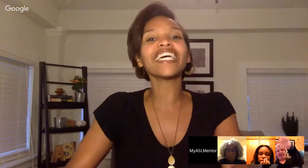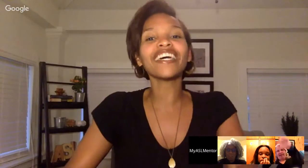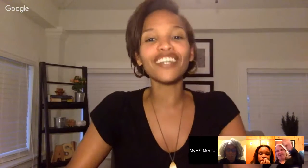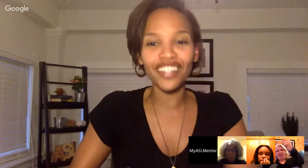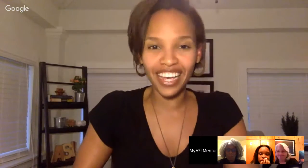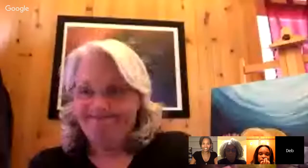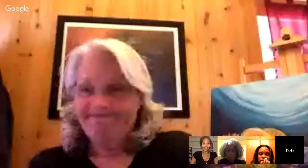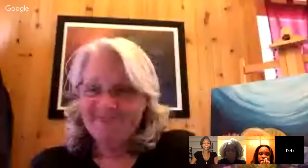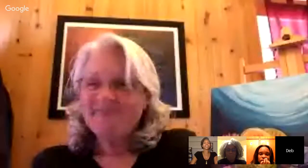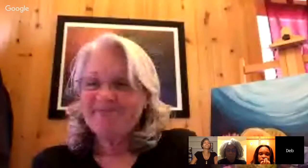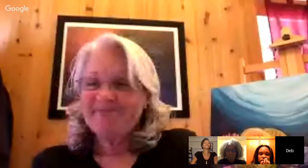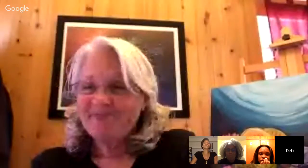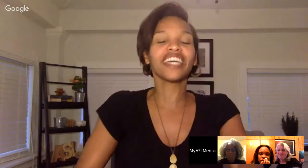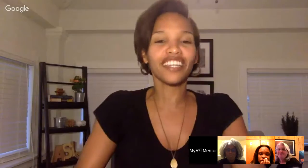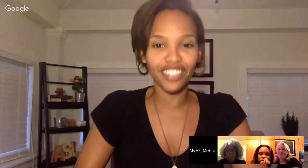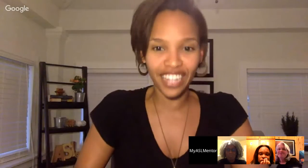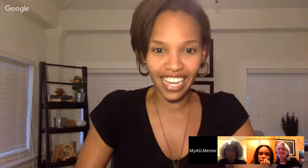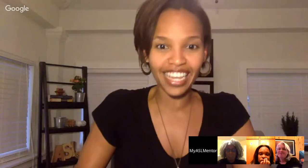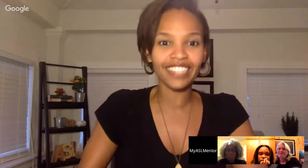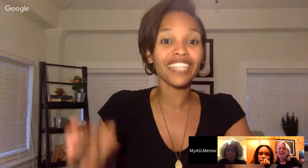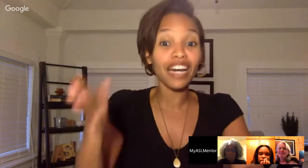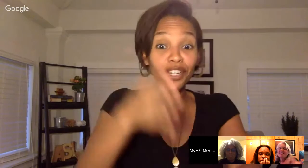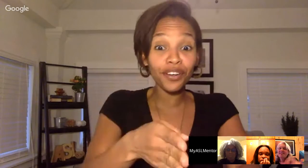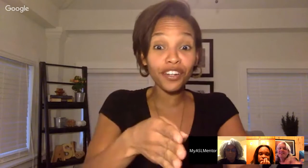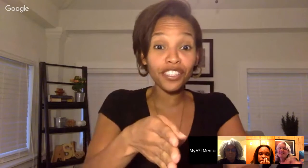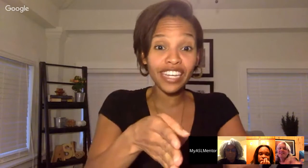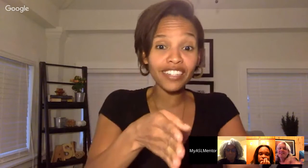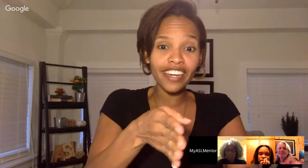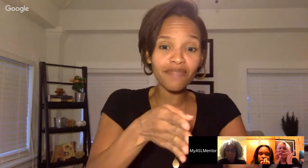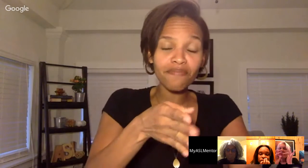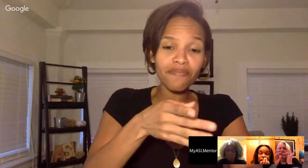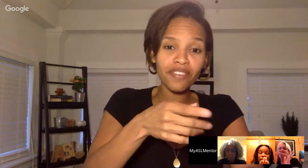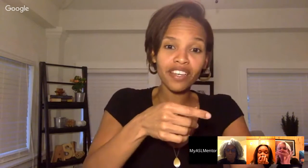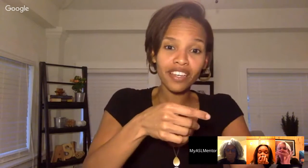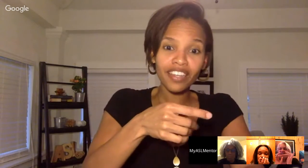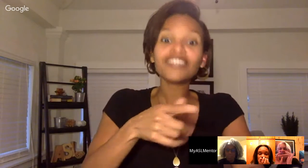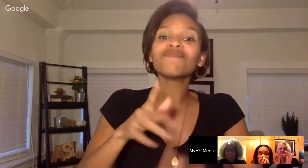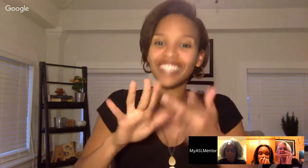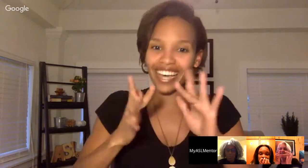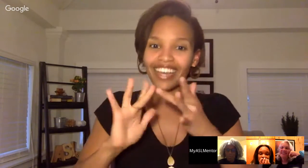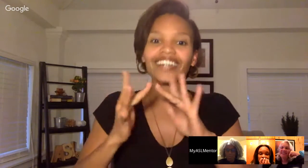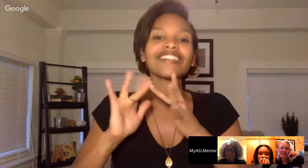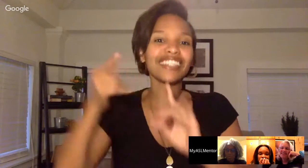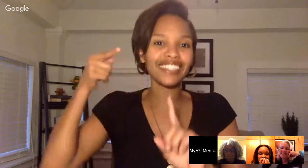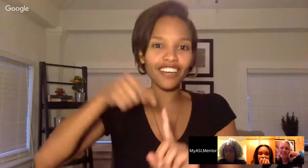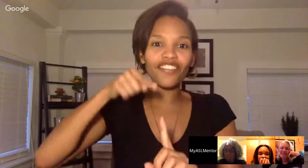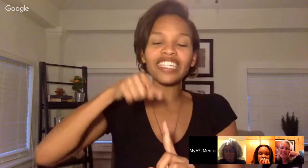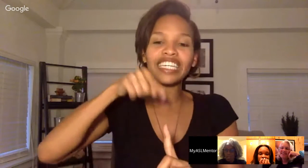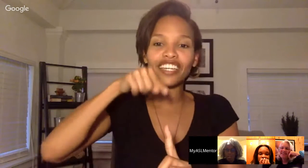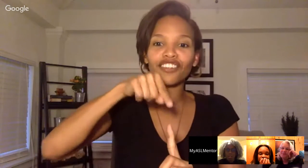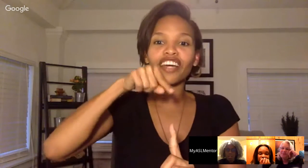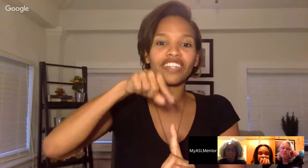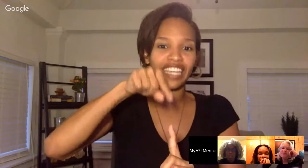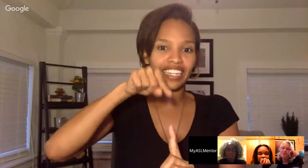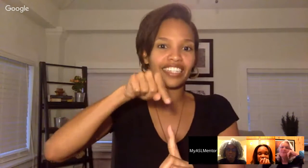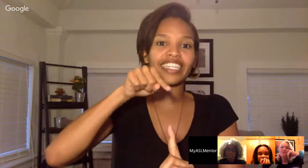internet. She's talking about the internet. Yes. Was that what you were going to say, Deb? Yes, it's definitely internet related.